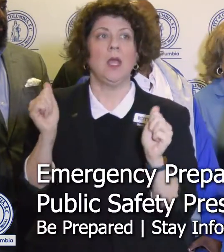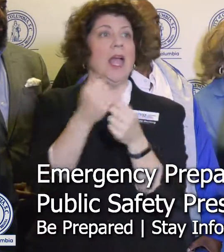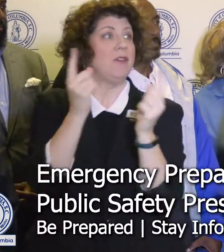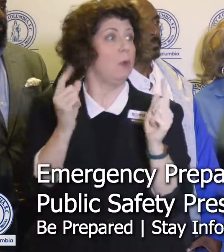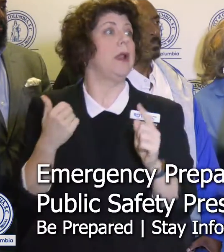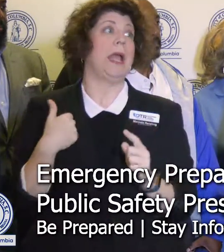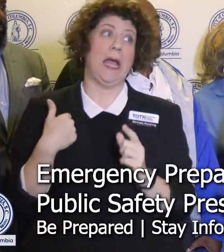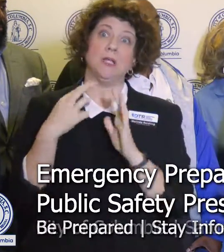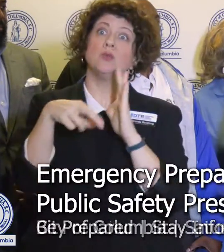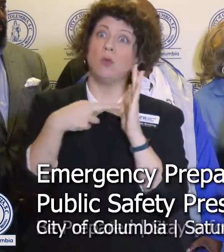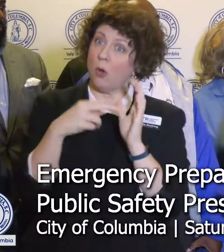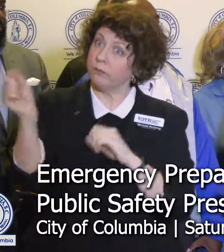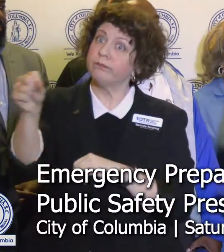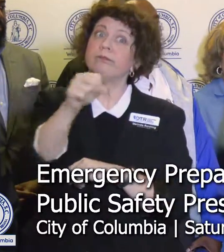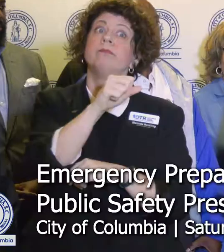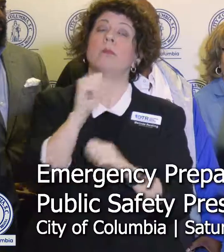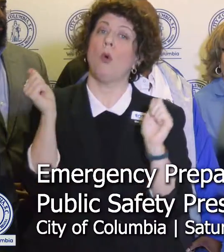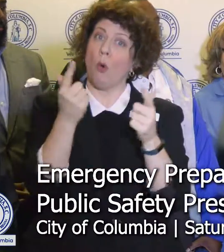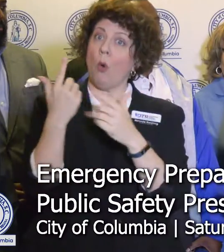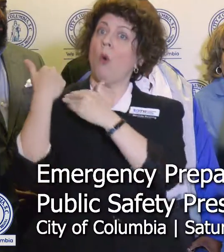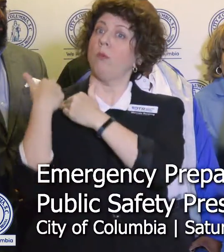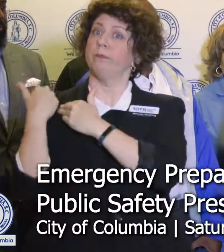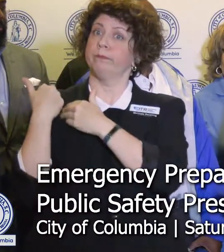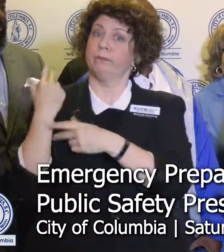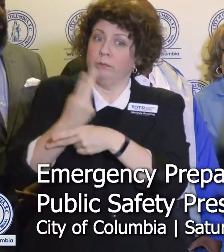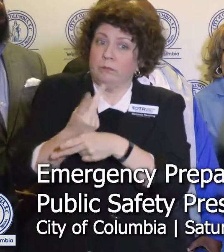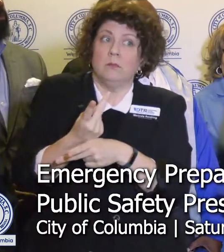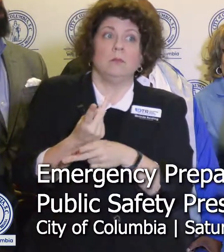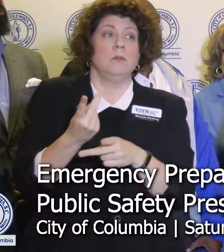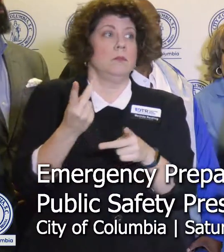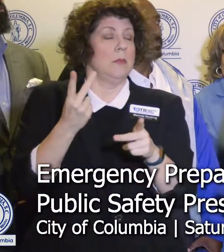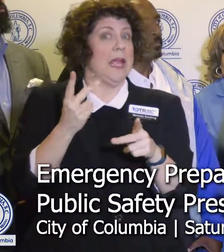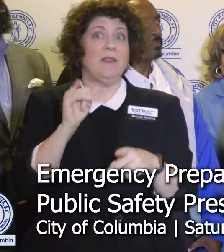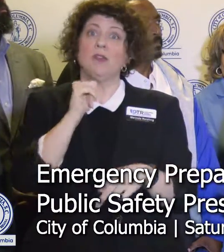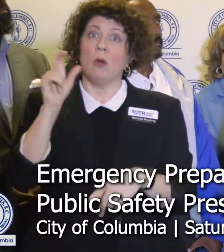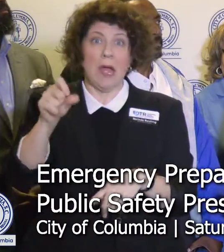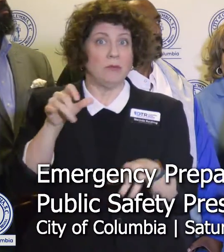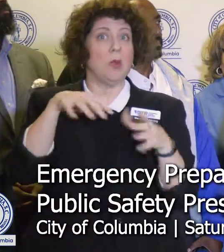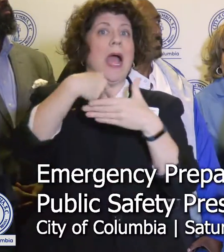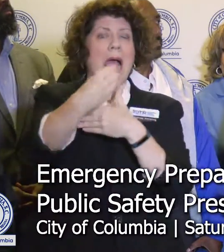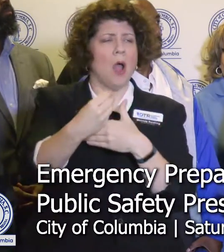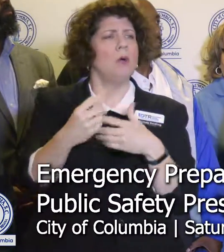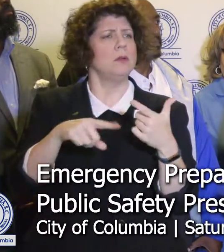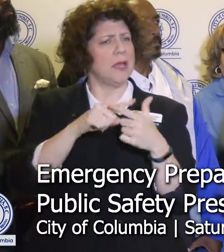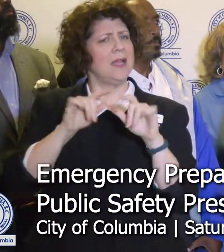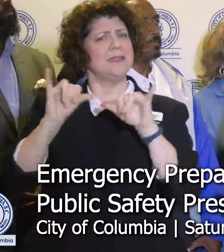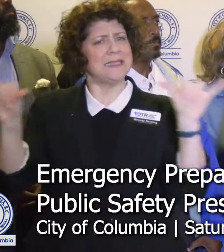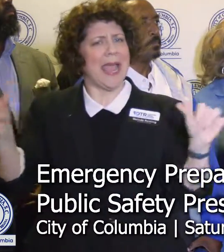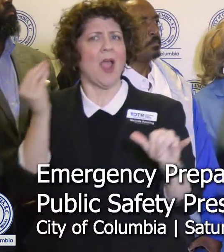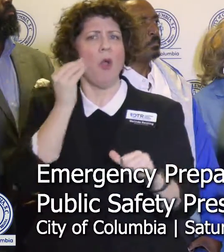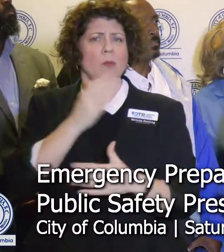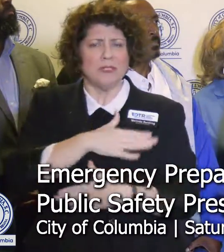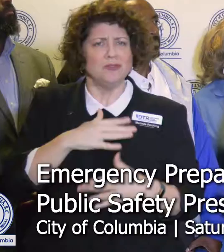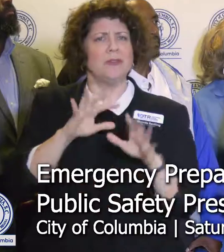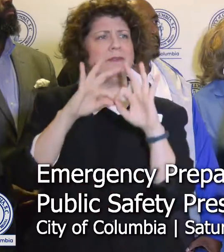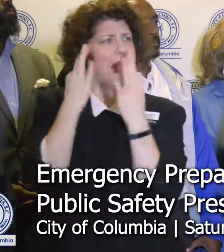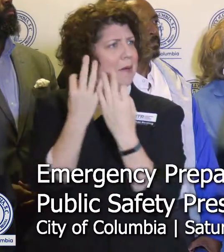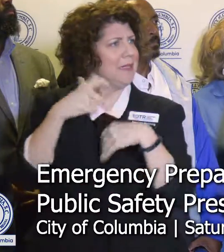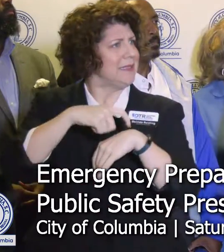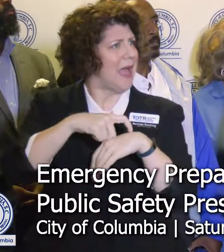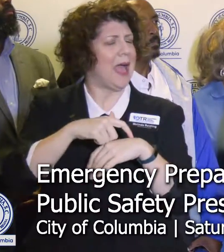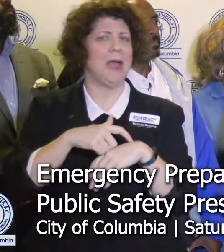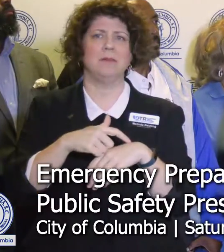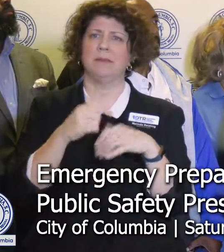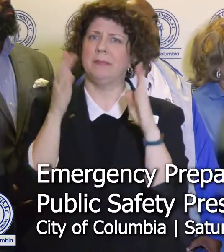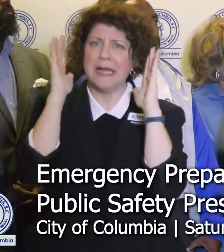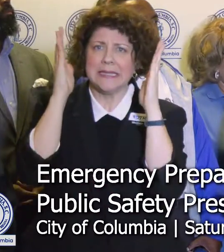has a role in making sure that that happens. We'll encourage you, if you don't have to go out, stay home. Stay home, enjoy this time with your family. Listen to